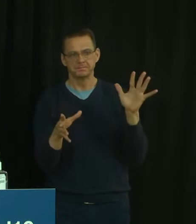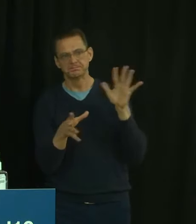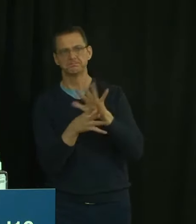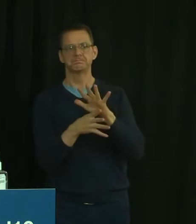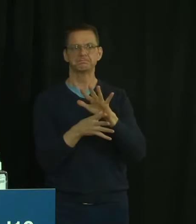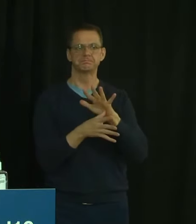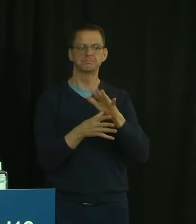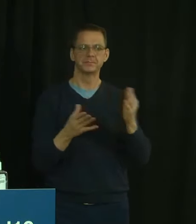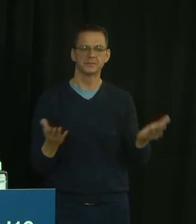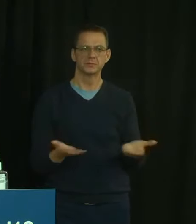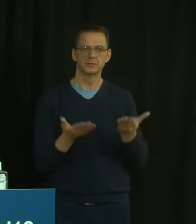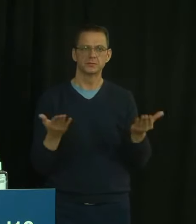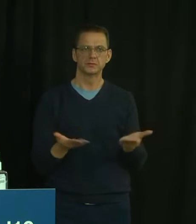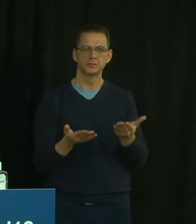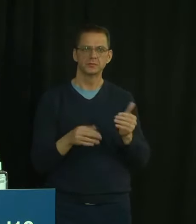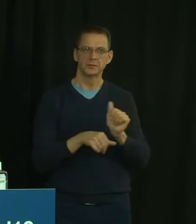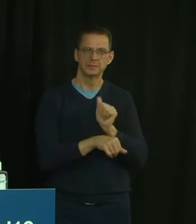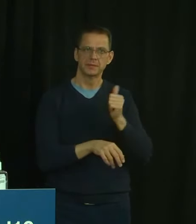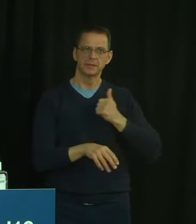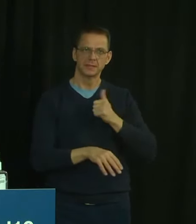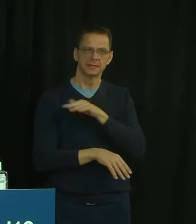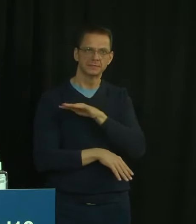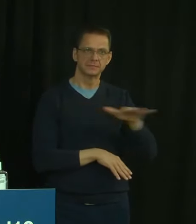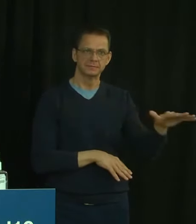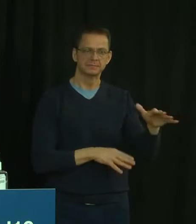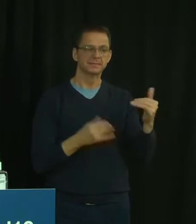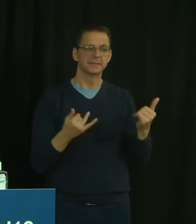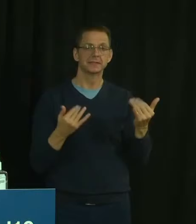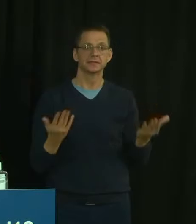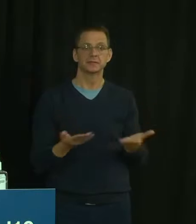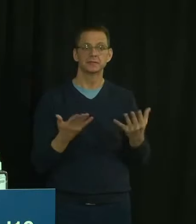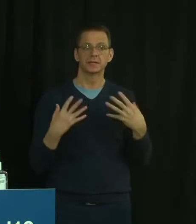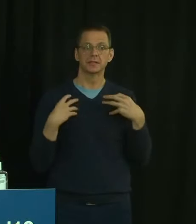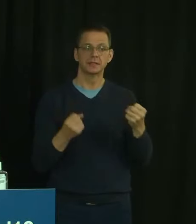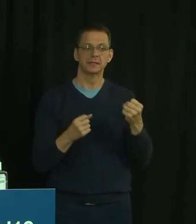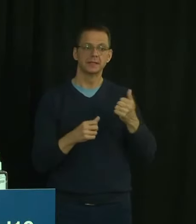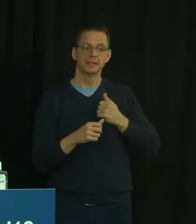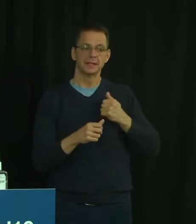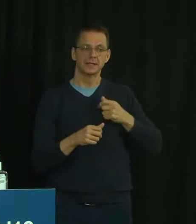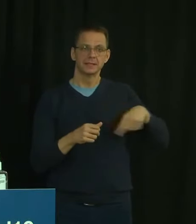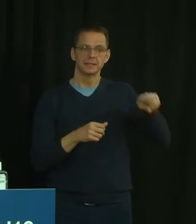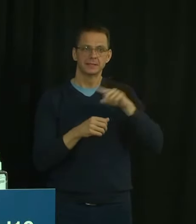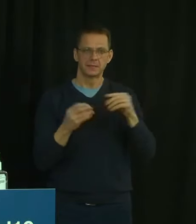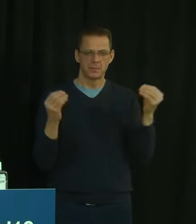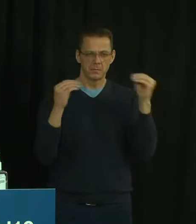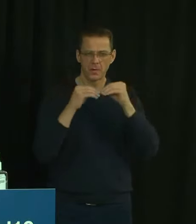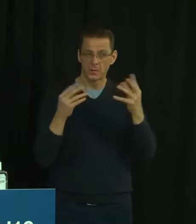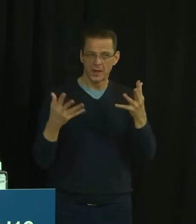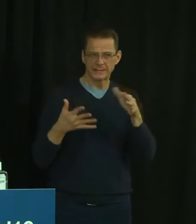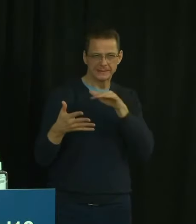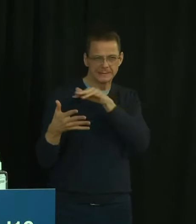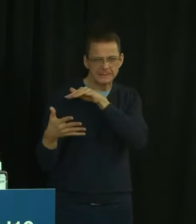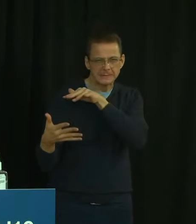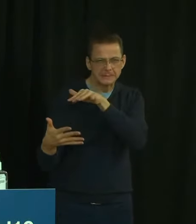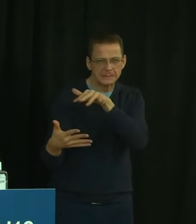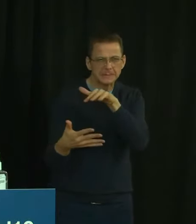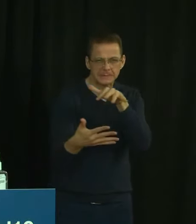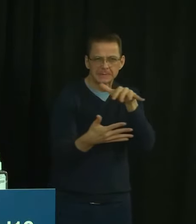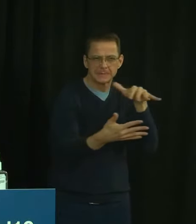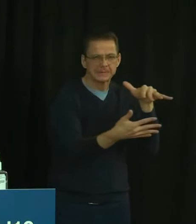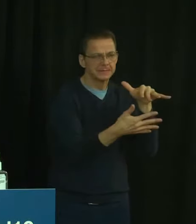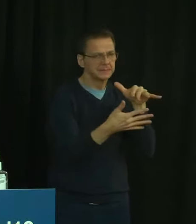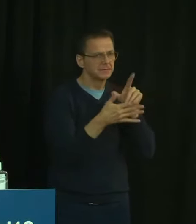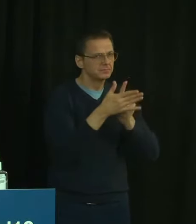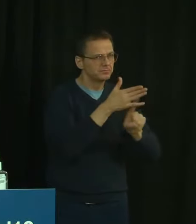will allow Health Canada to conduct further assessments and gather more information from around the world. This change